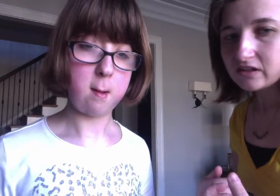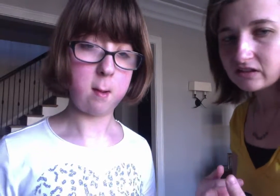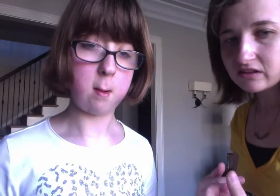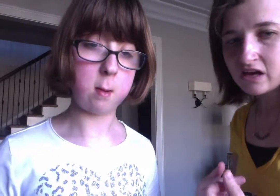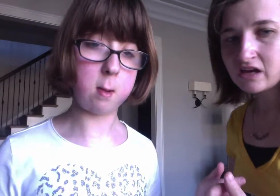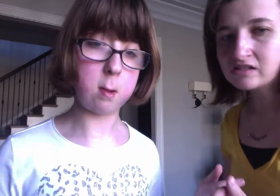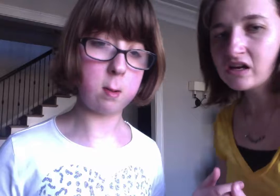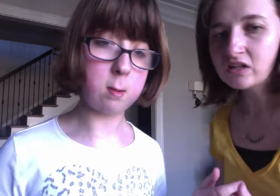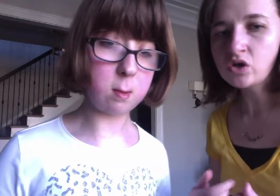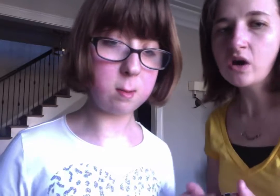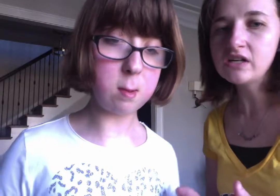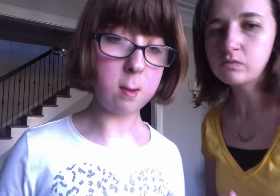giving. There's a choice we're